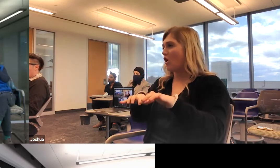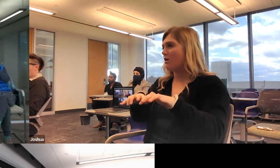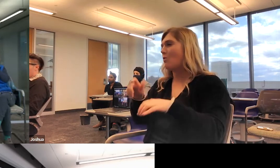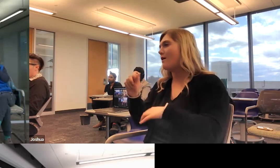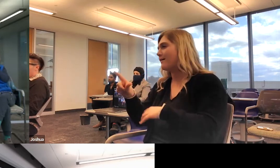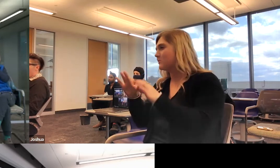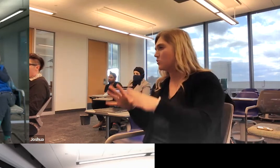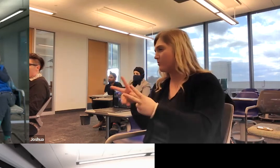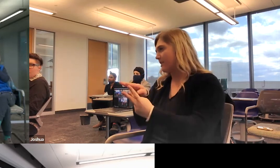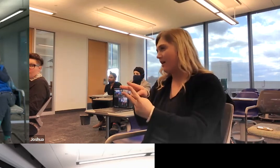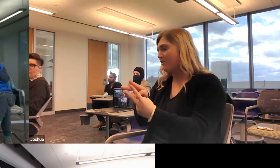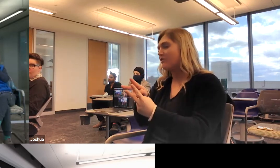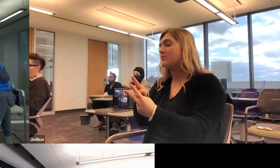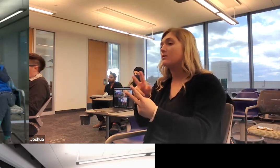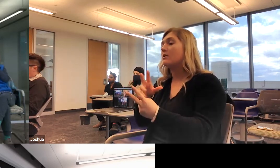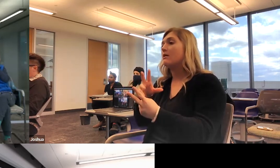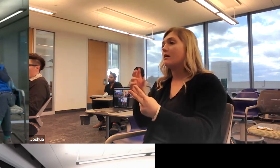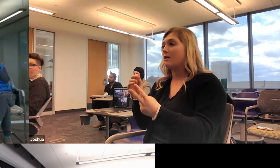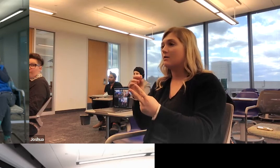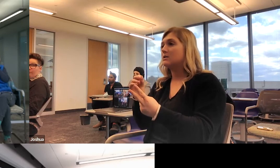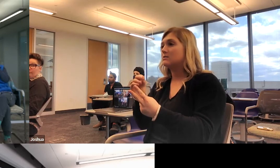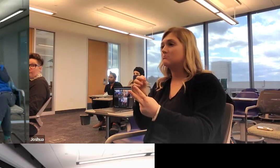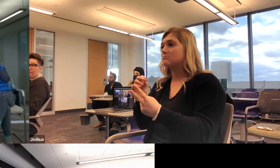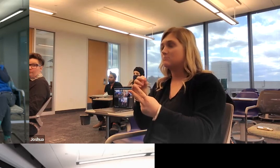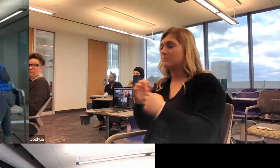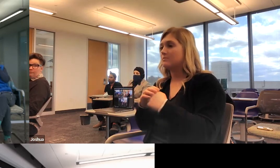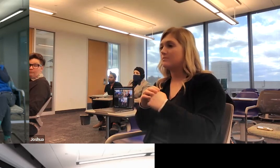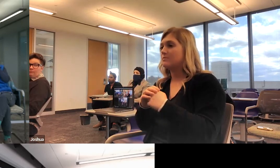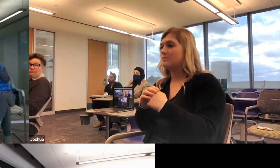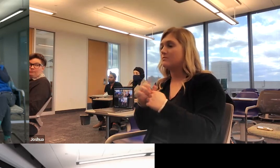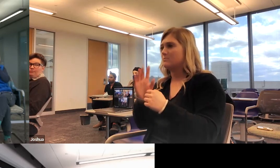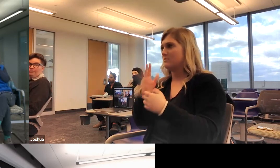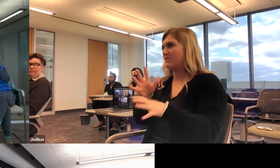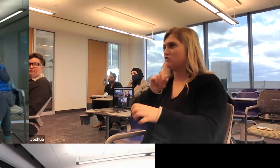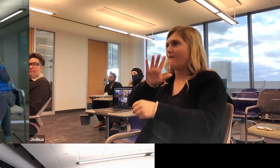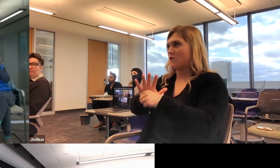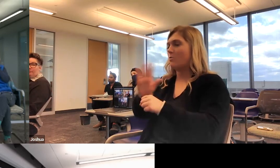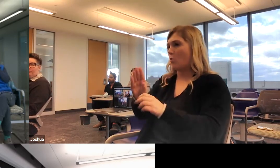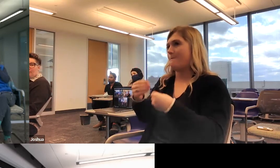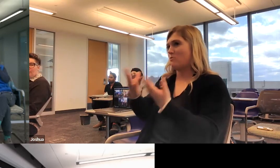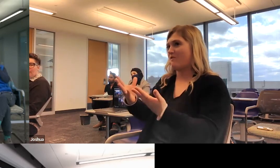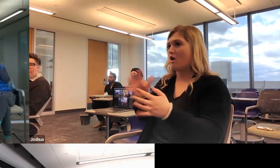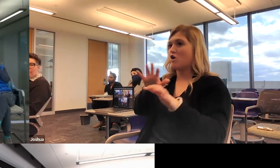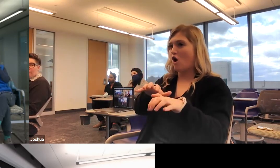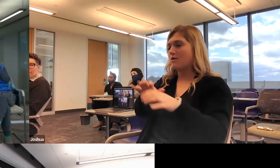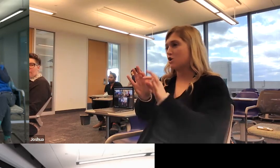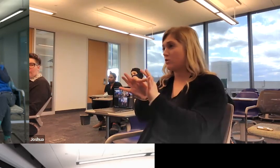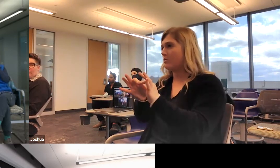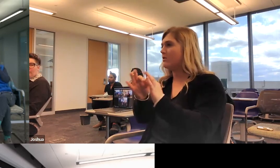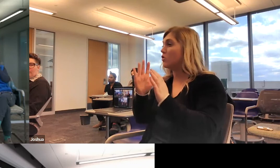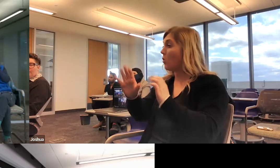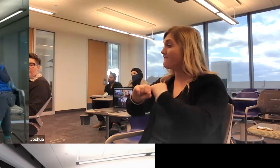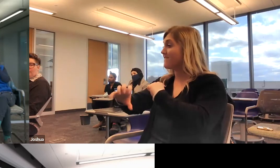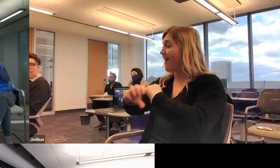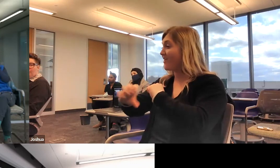ASL interpreters and you've gotten confirmation that they will be provided, you know, add that to your flyer or